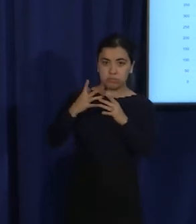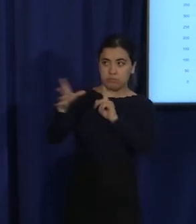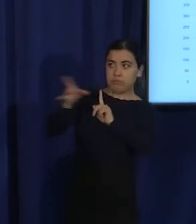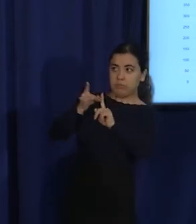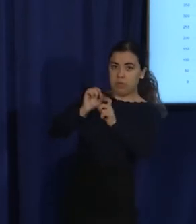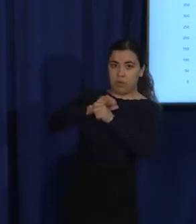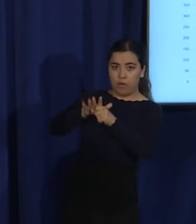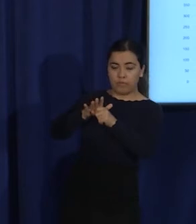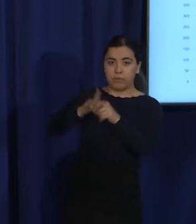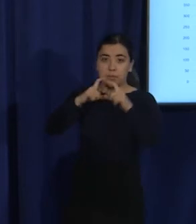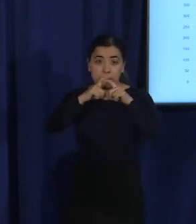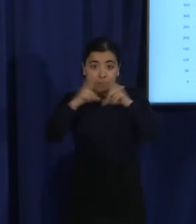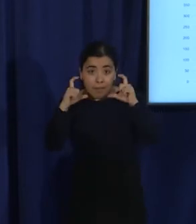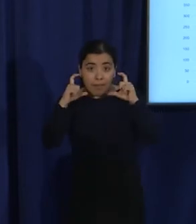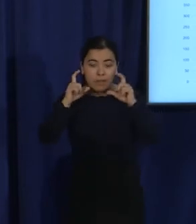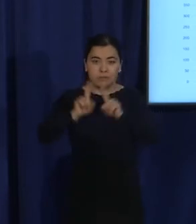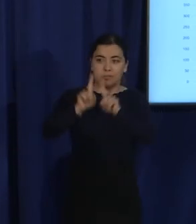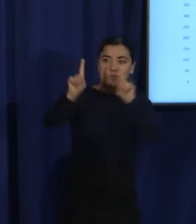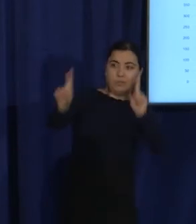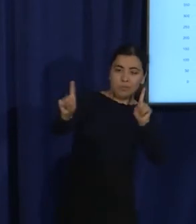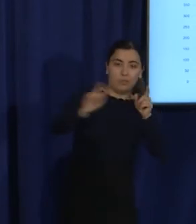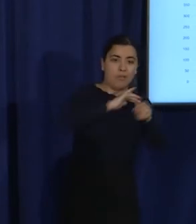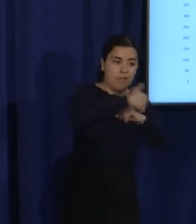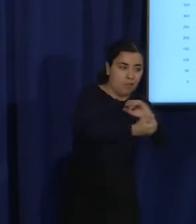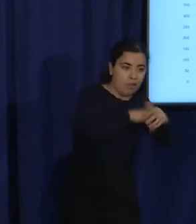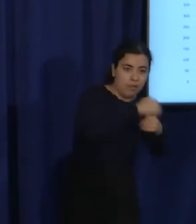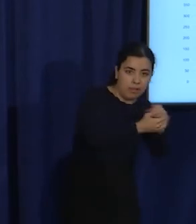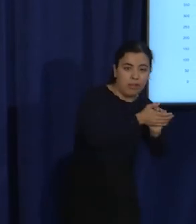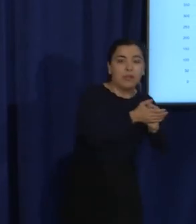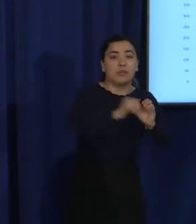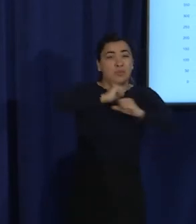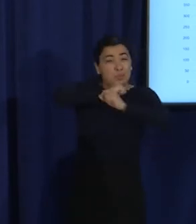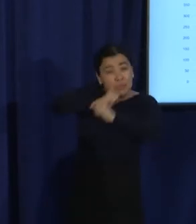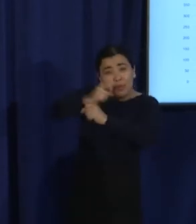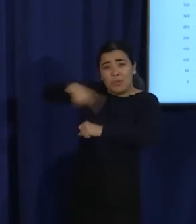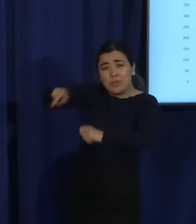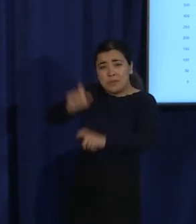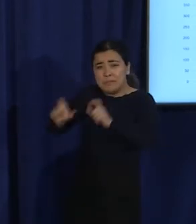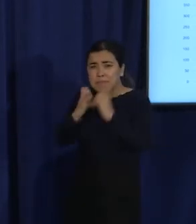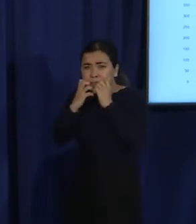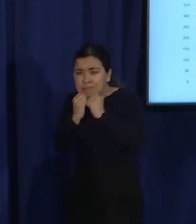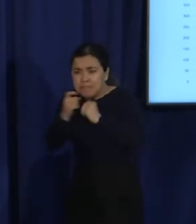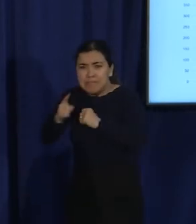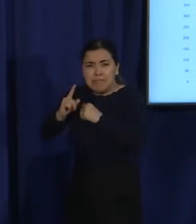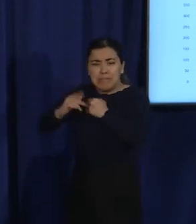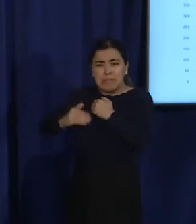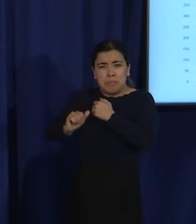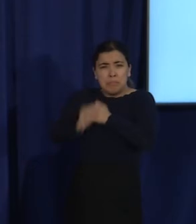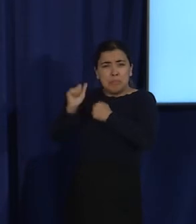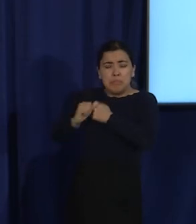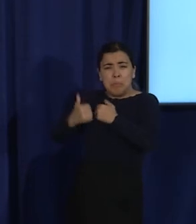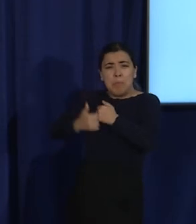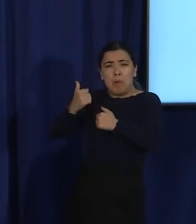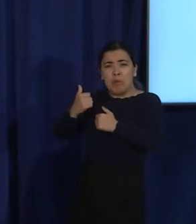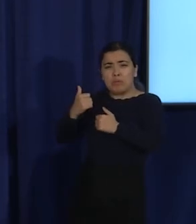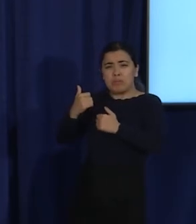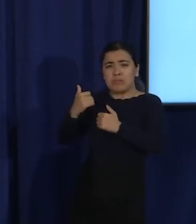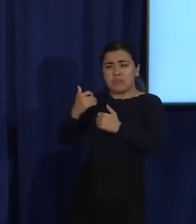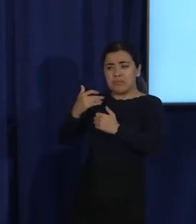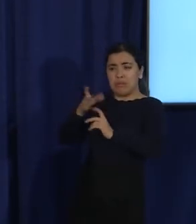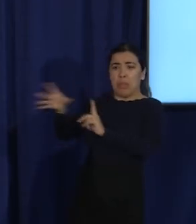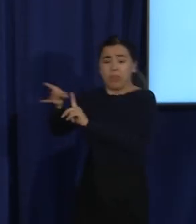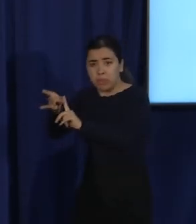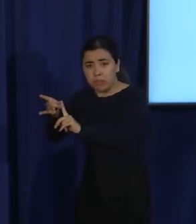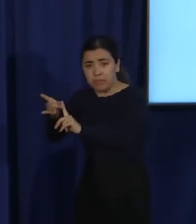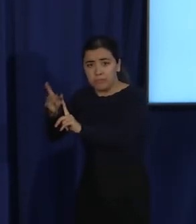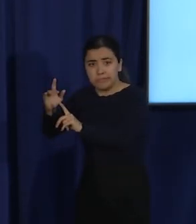washing your hands, and especially protecting folks who are in the highest risk for severe outcomes. Here's